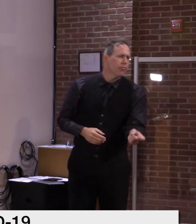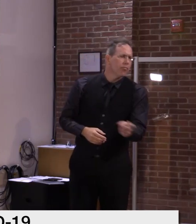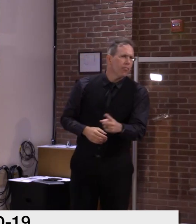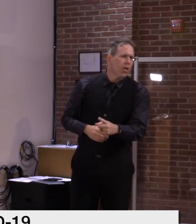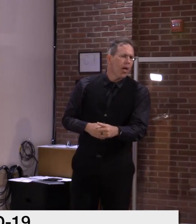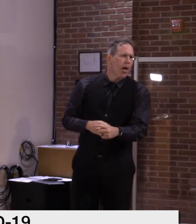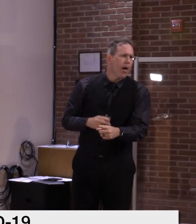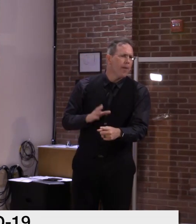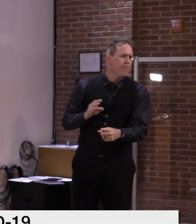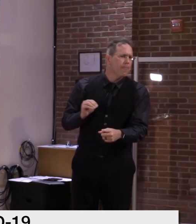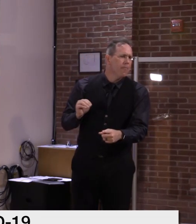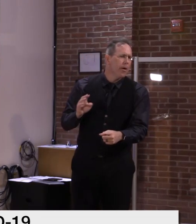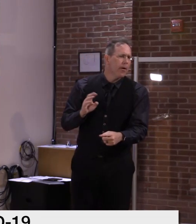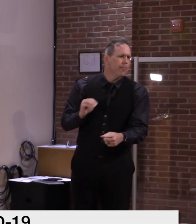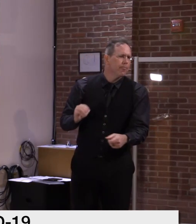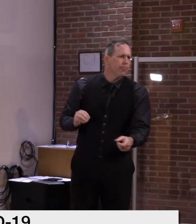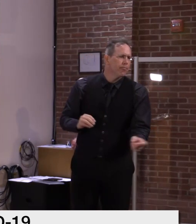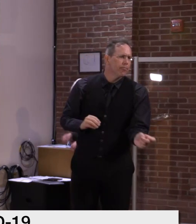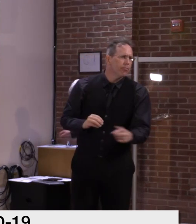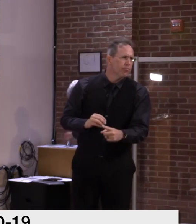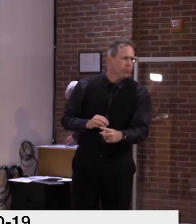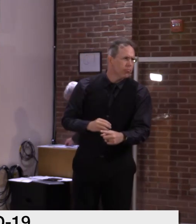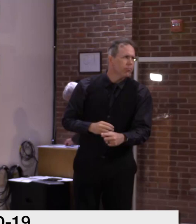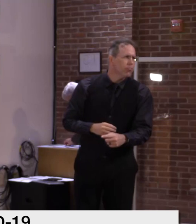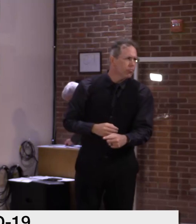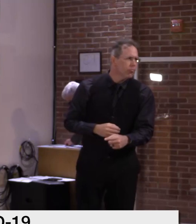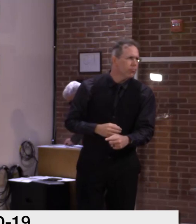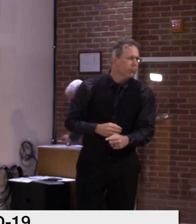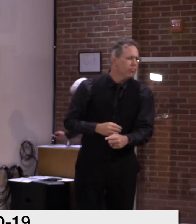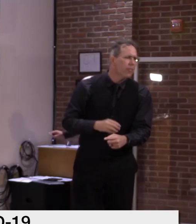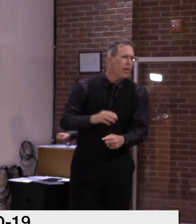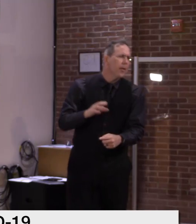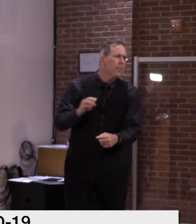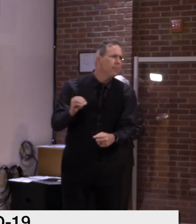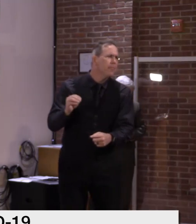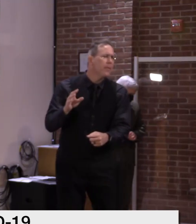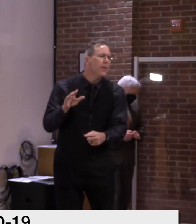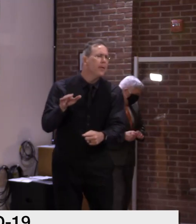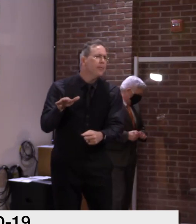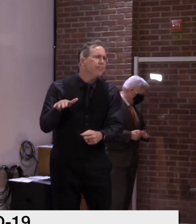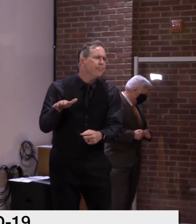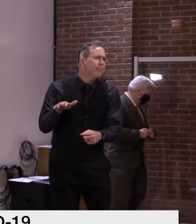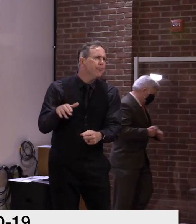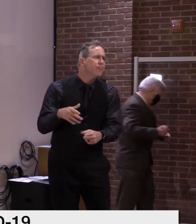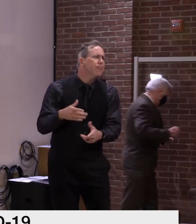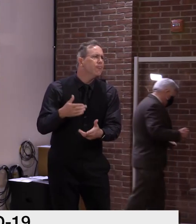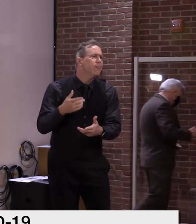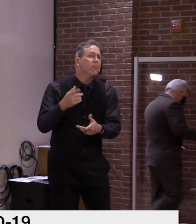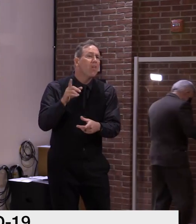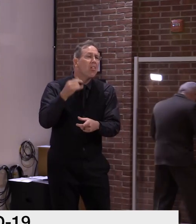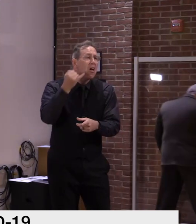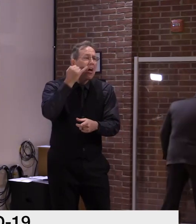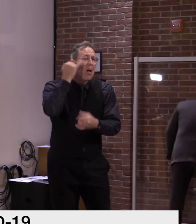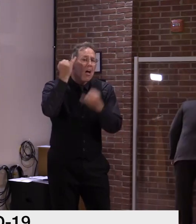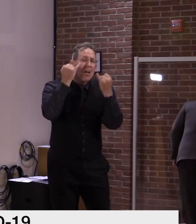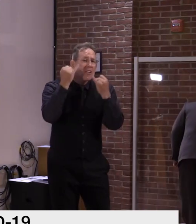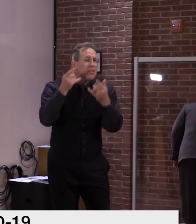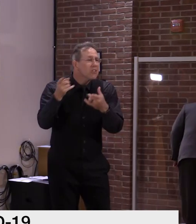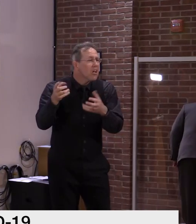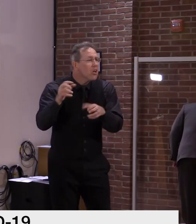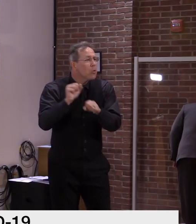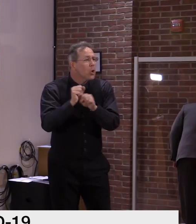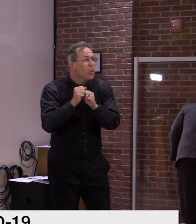any ideas of working with, say, other governors such as Governor Baker or Governor Hogan,